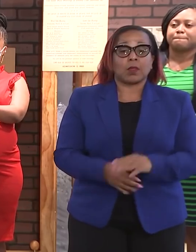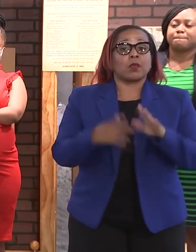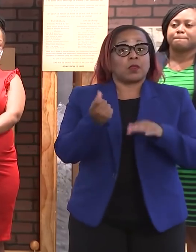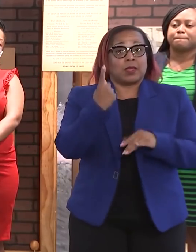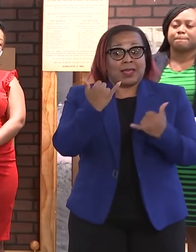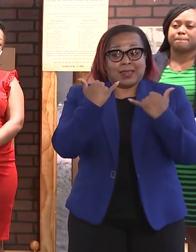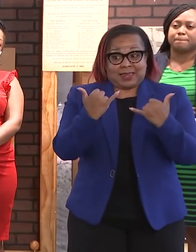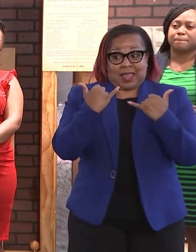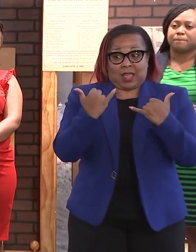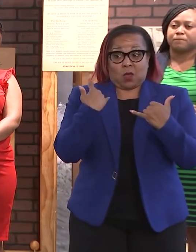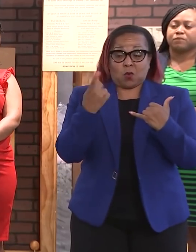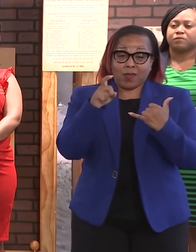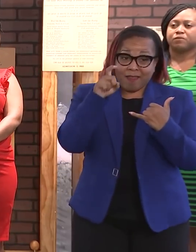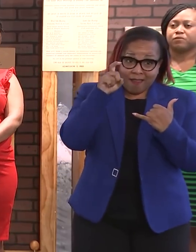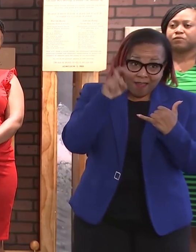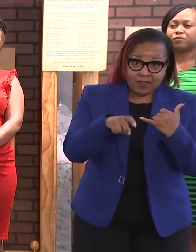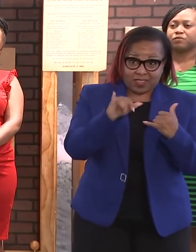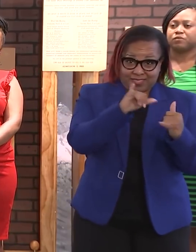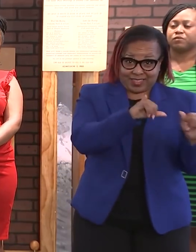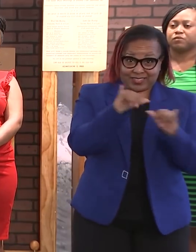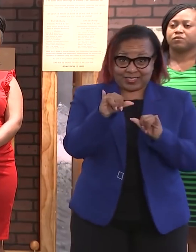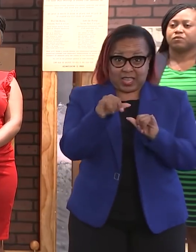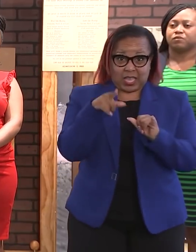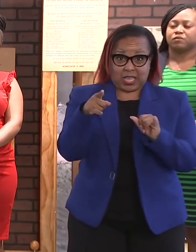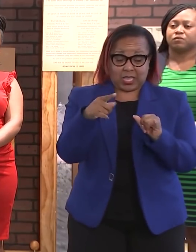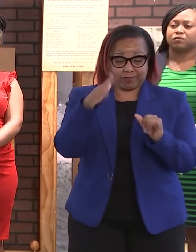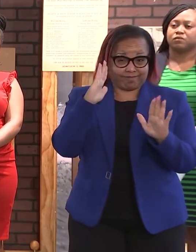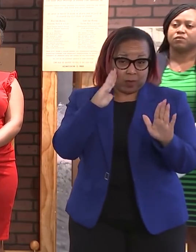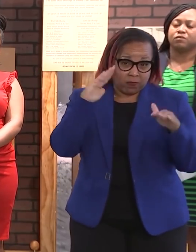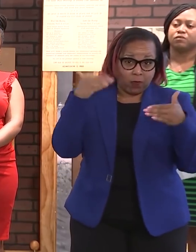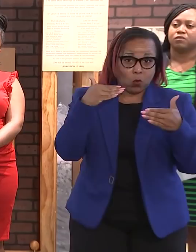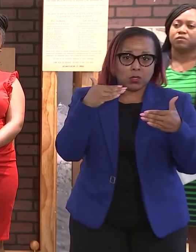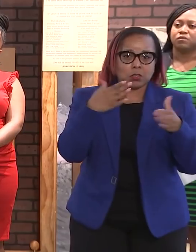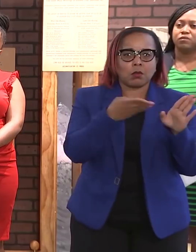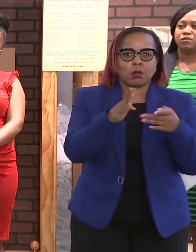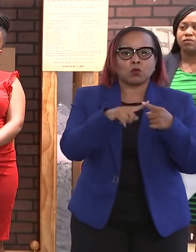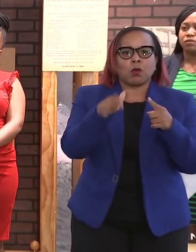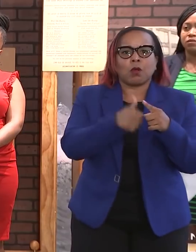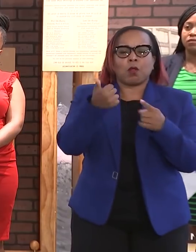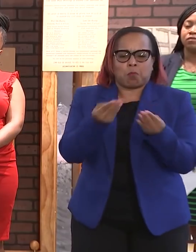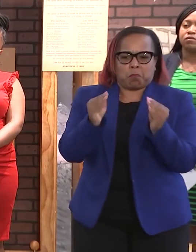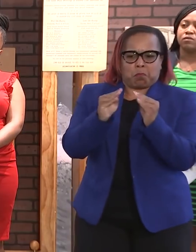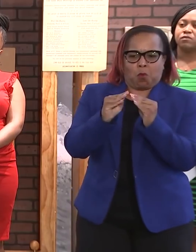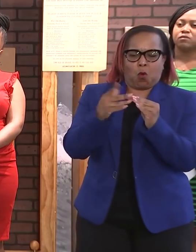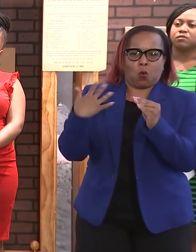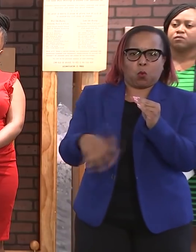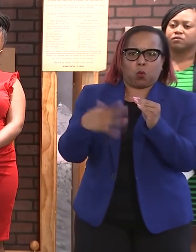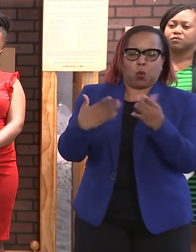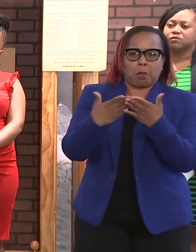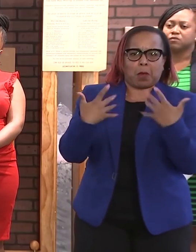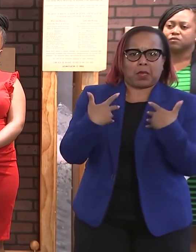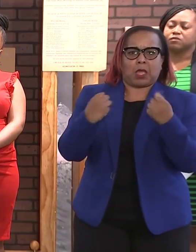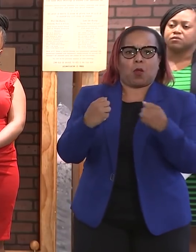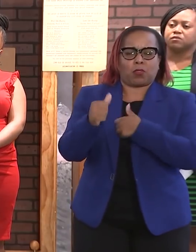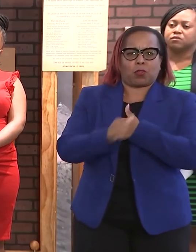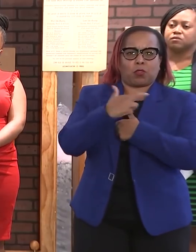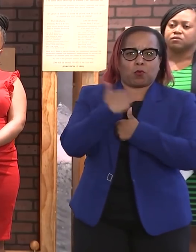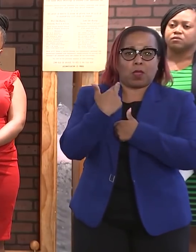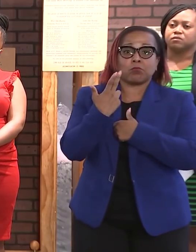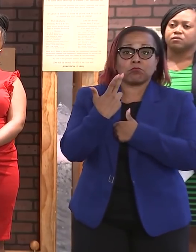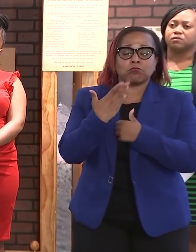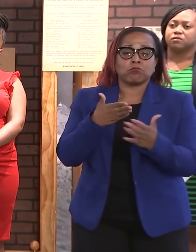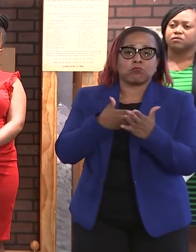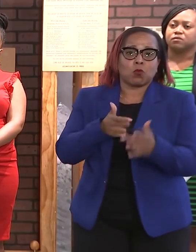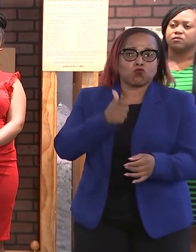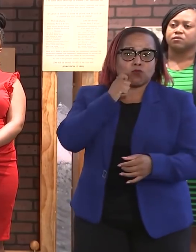And now we have to bring that same unrelenting focus to another more pernicious public health threat,